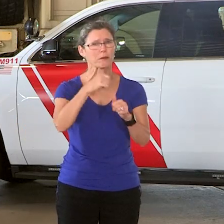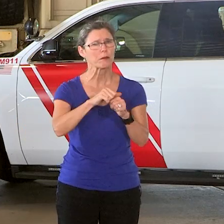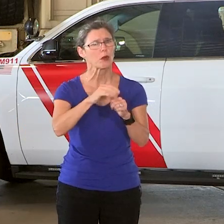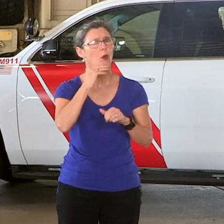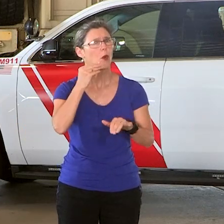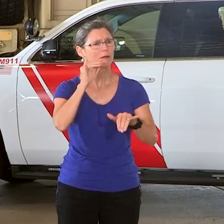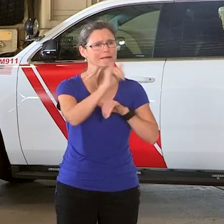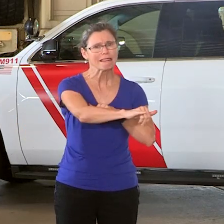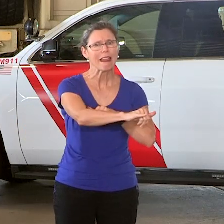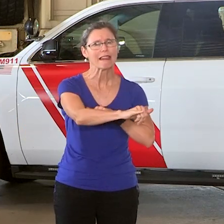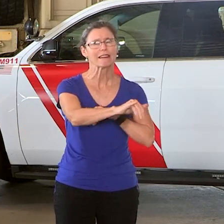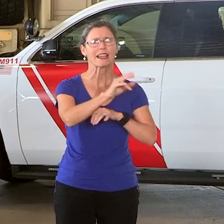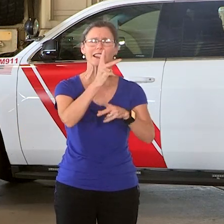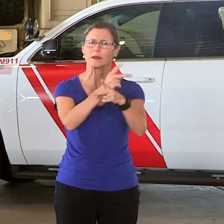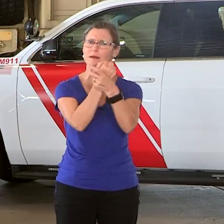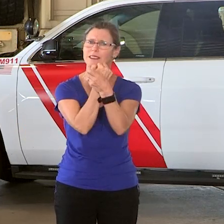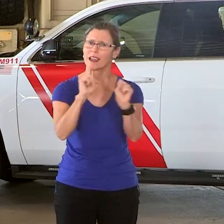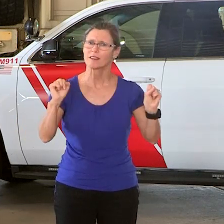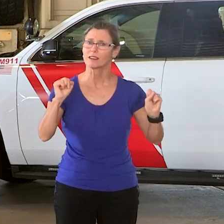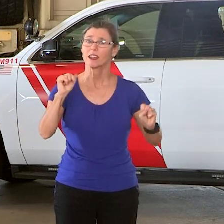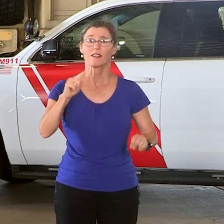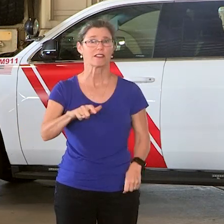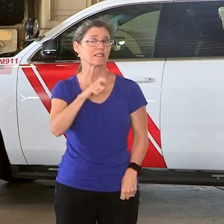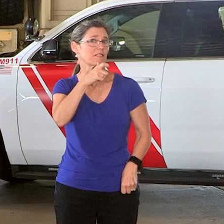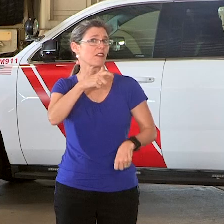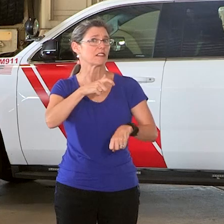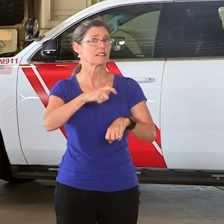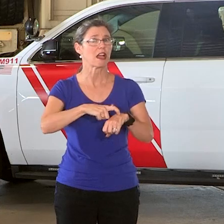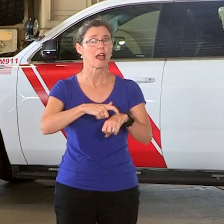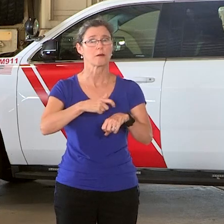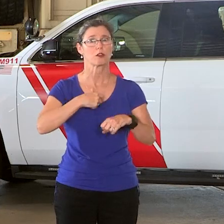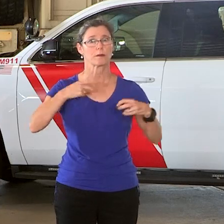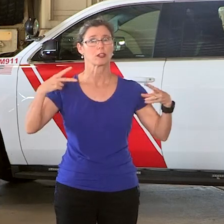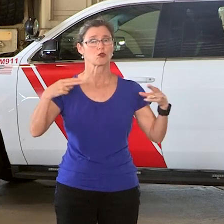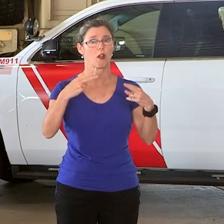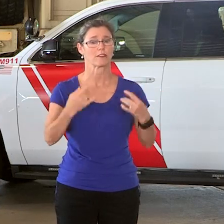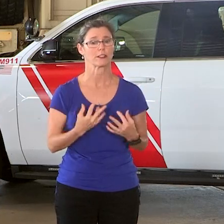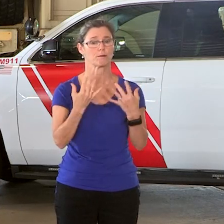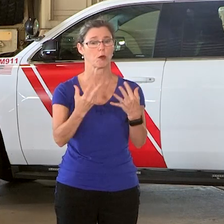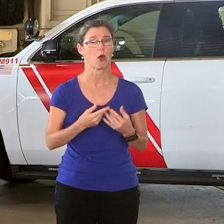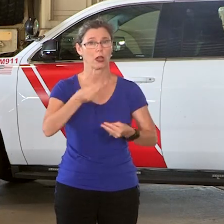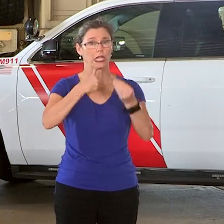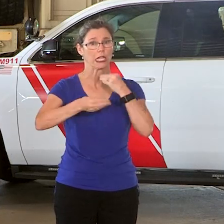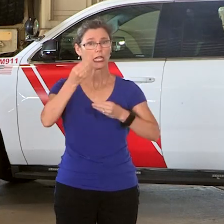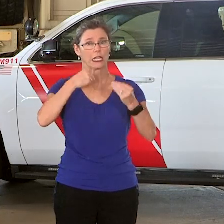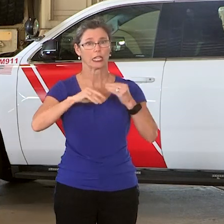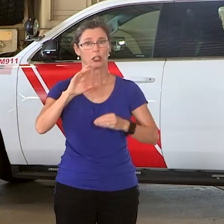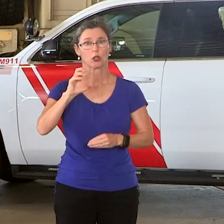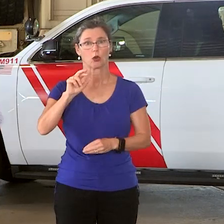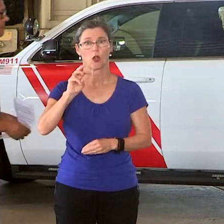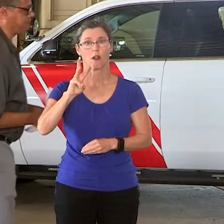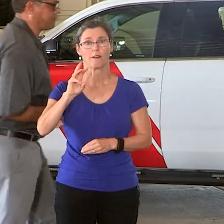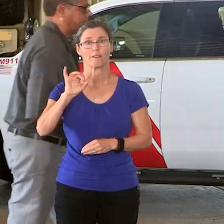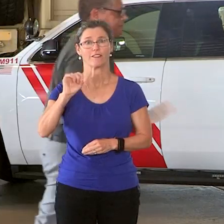home and stay safe. This is not the time to be having crawfish balls. Stay home.